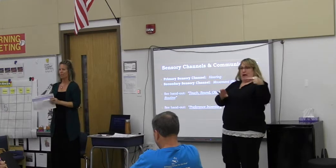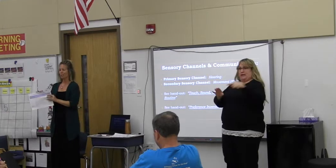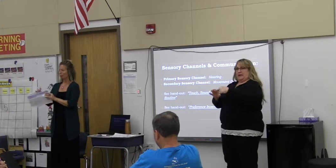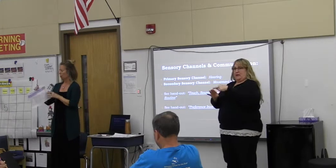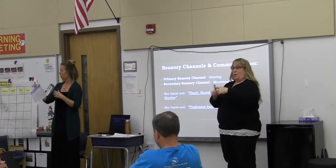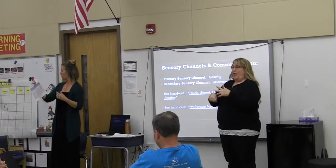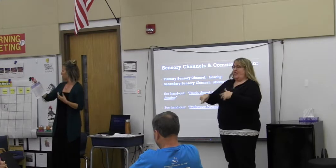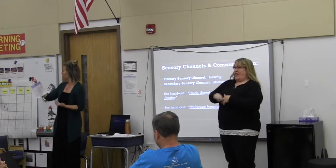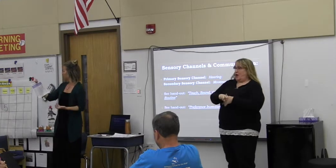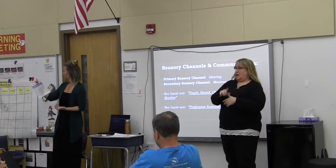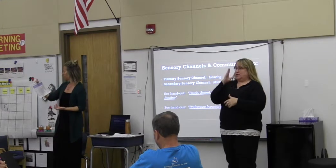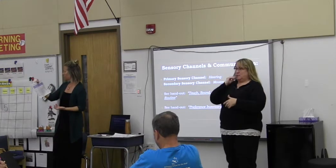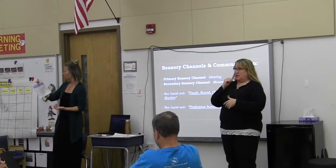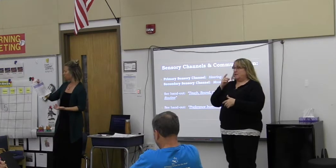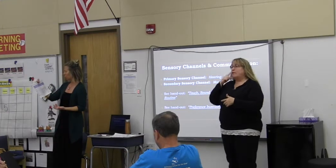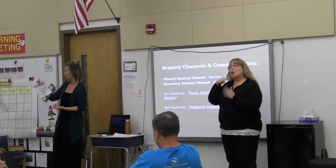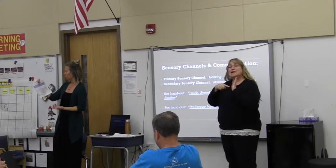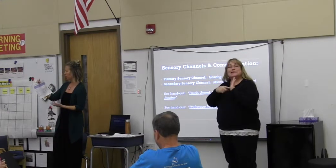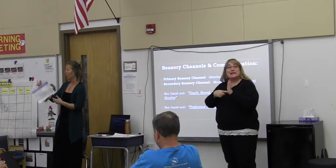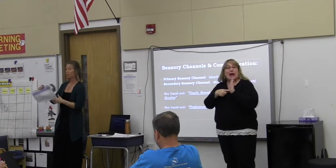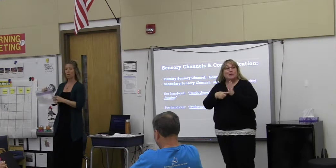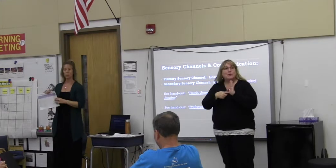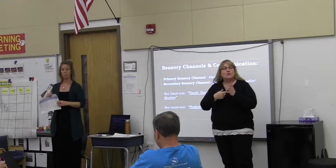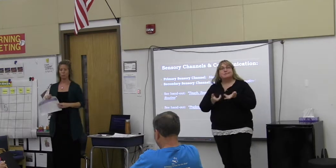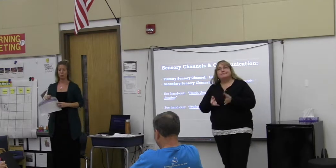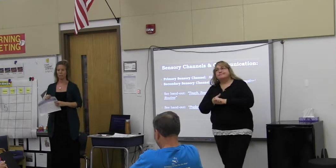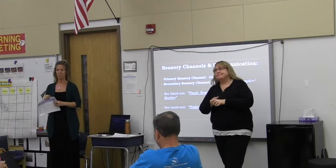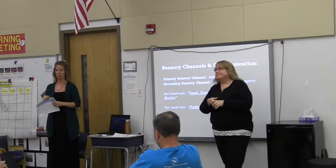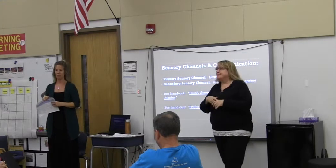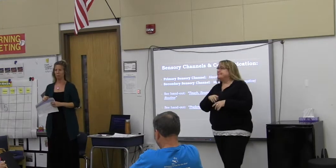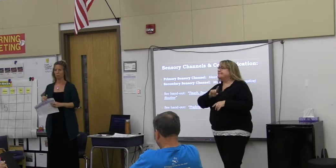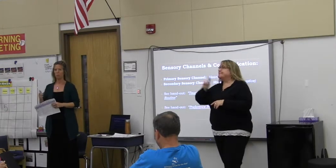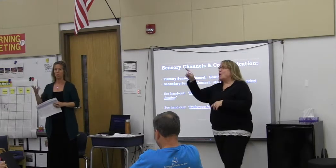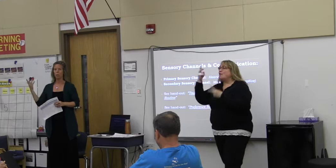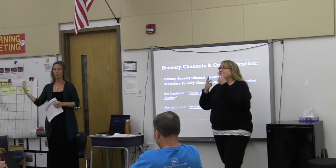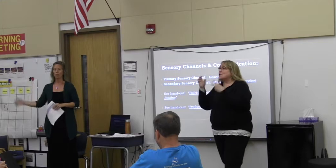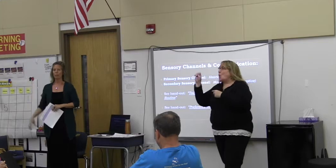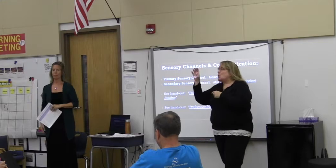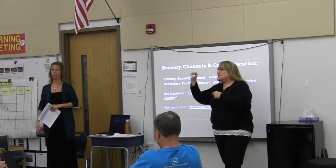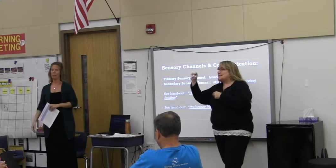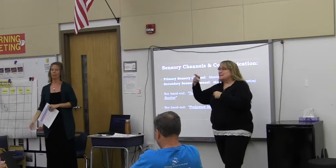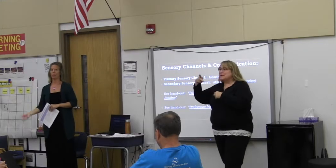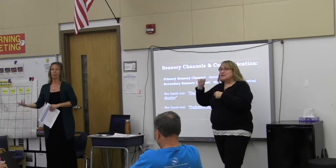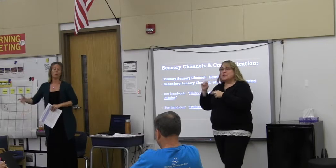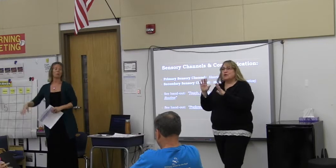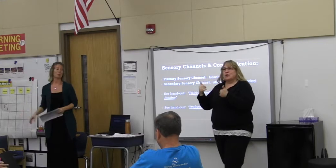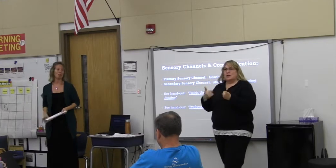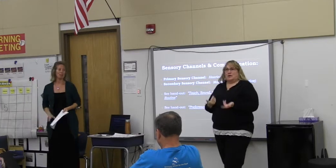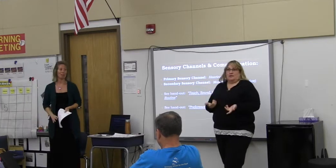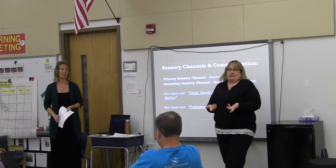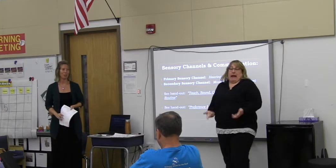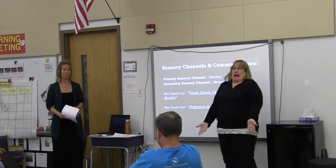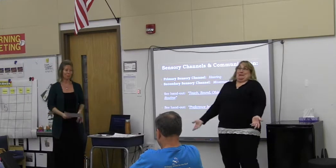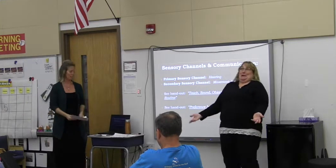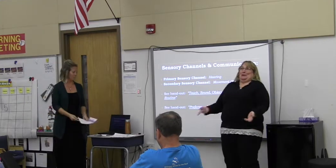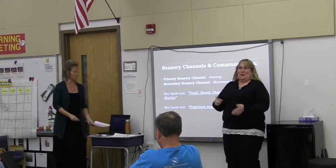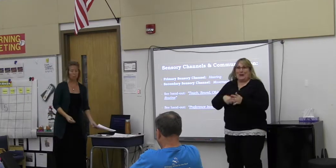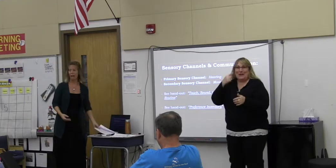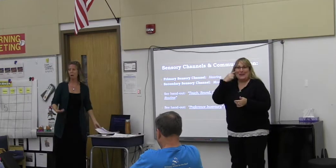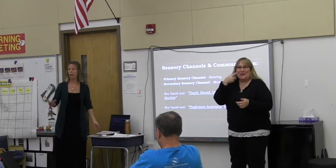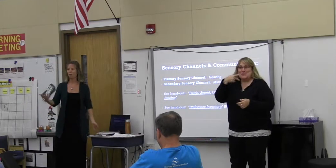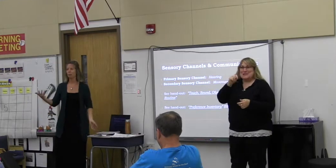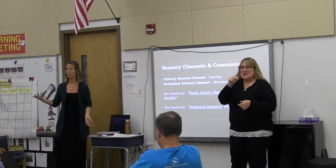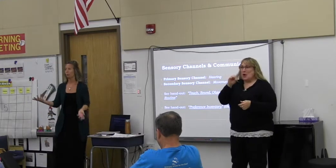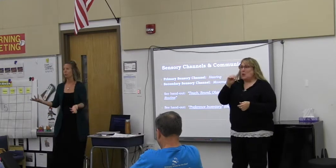experiencing. So, like for example, going to the OT or the PT room, we might think, who knows what you might think for the OT PT